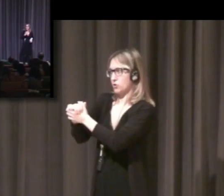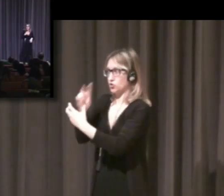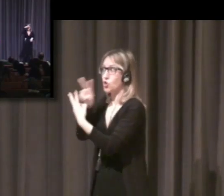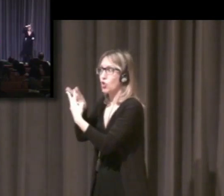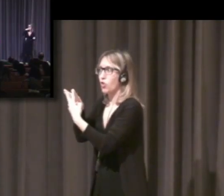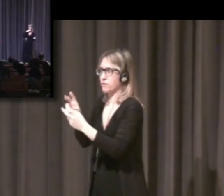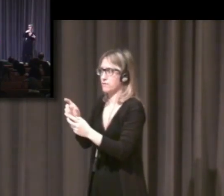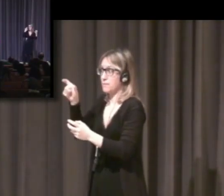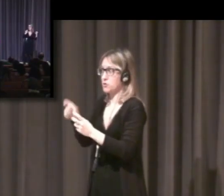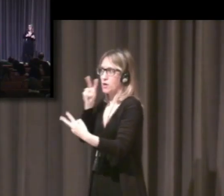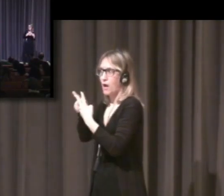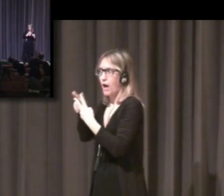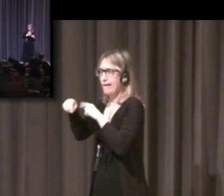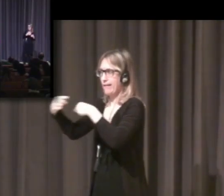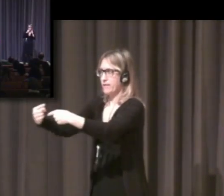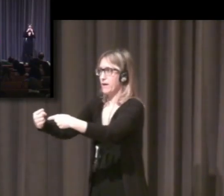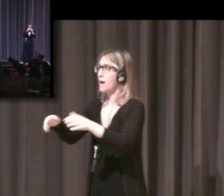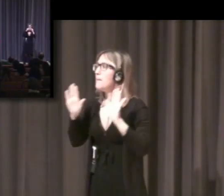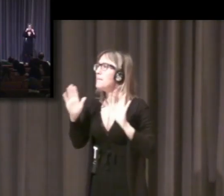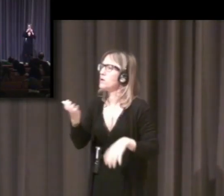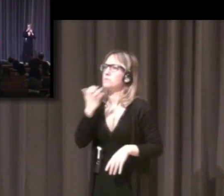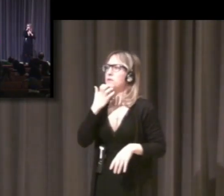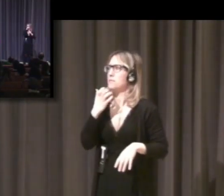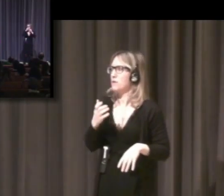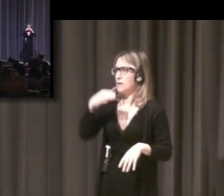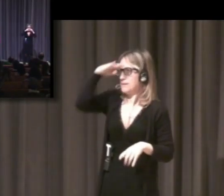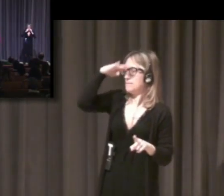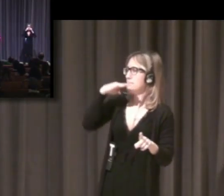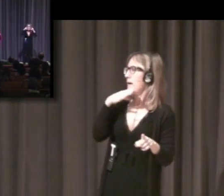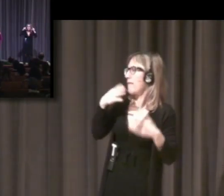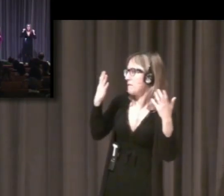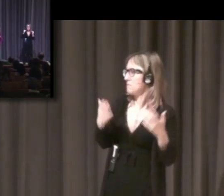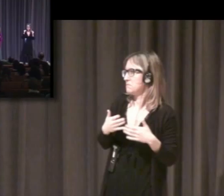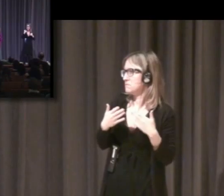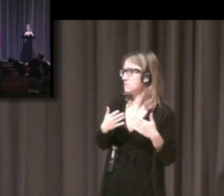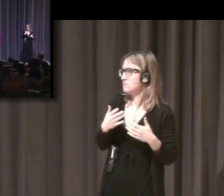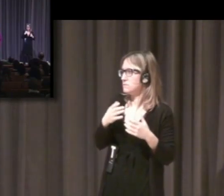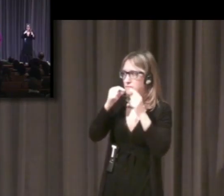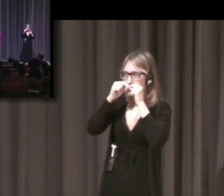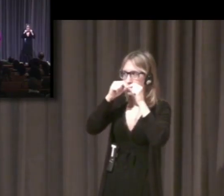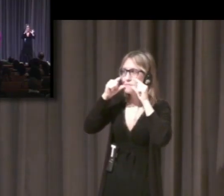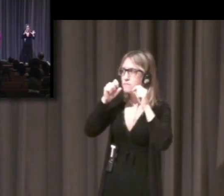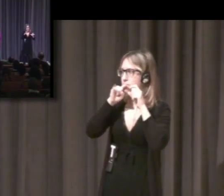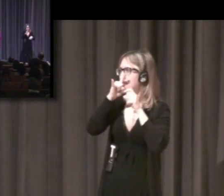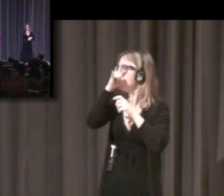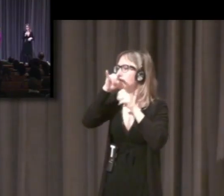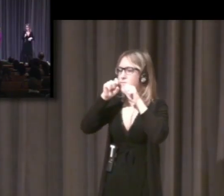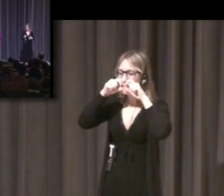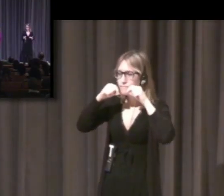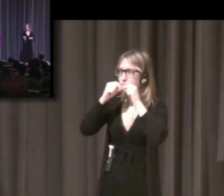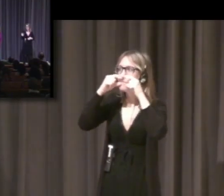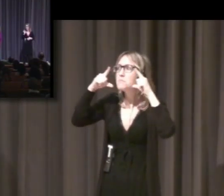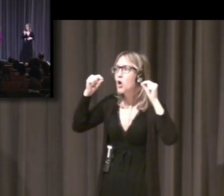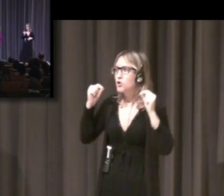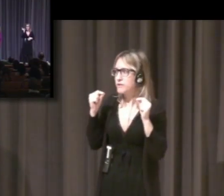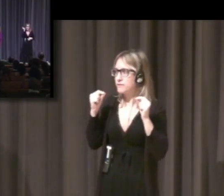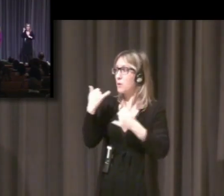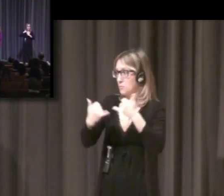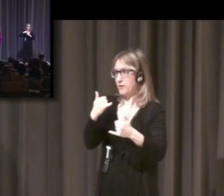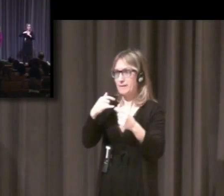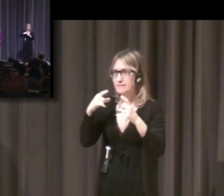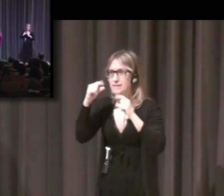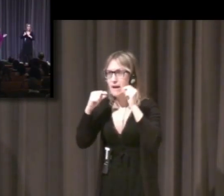have trouble understanding him, you know? Let's say your aunt has a stroke and one side of her mouth doesn't move